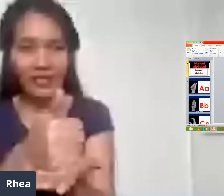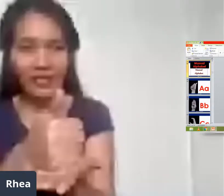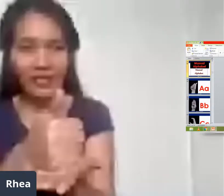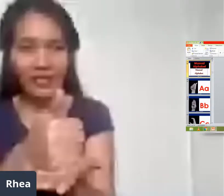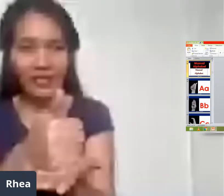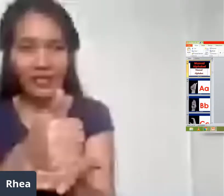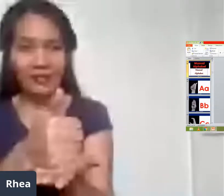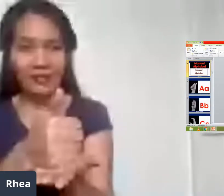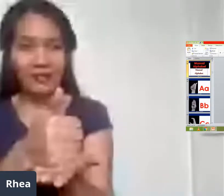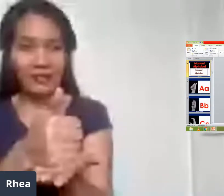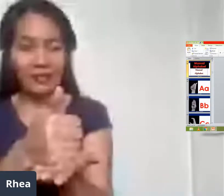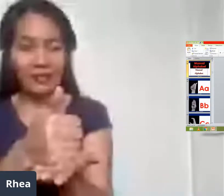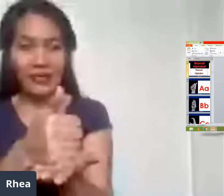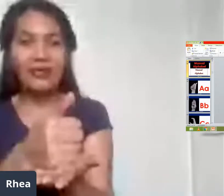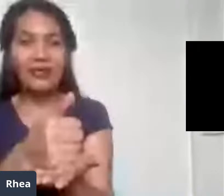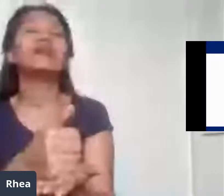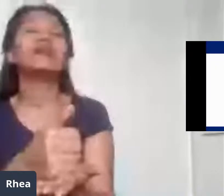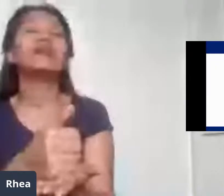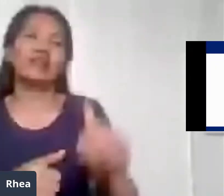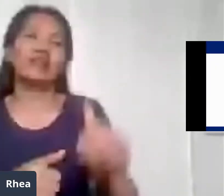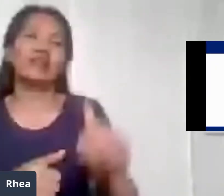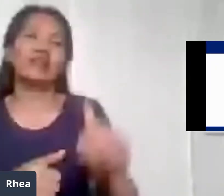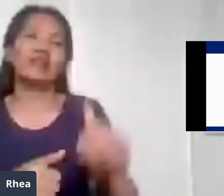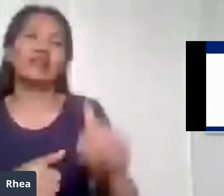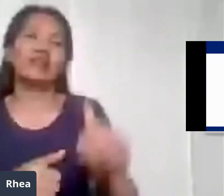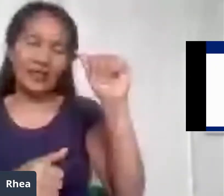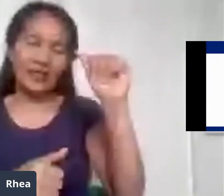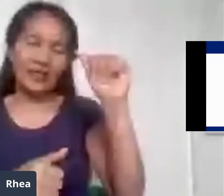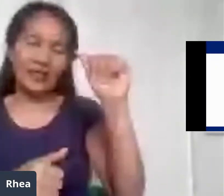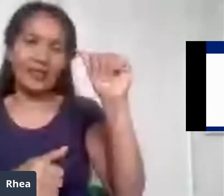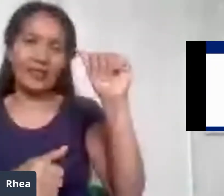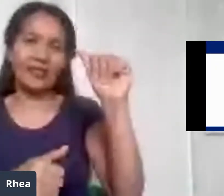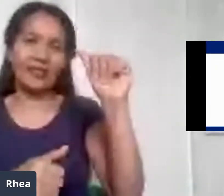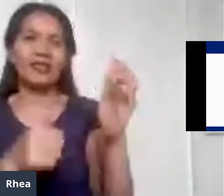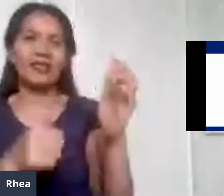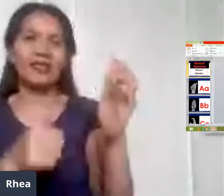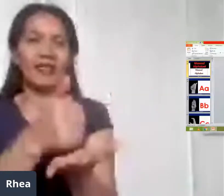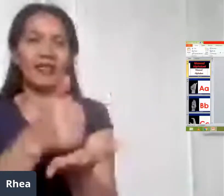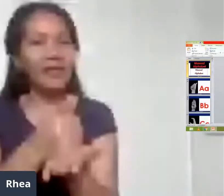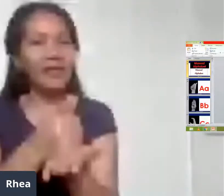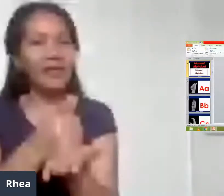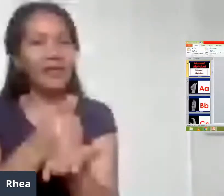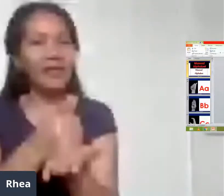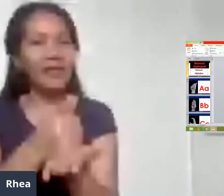Help. That is aid. Okay? A.